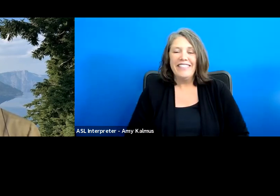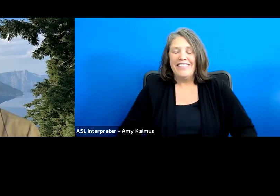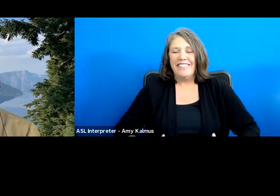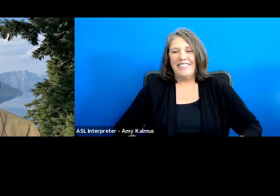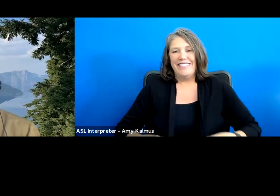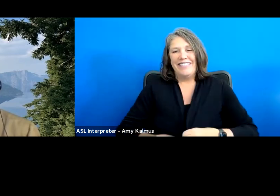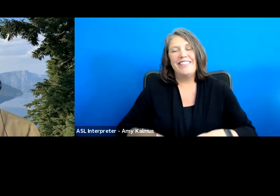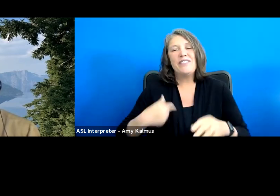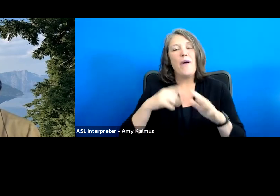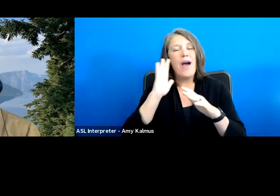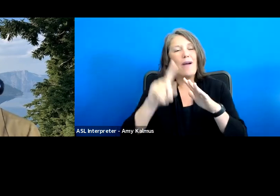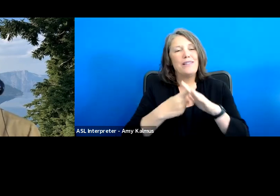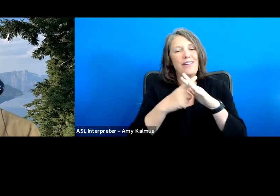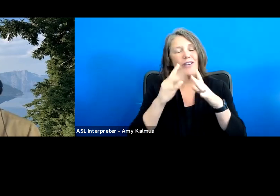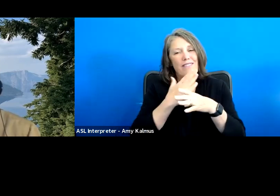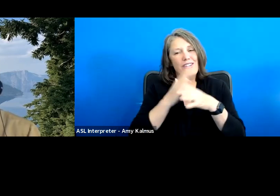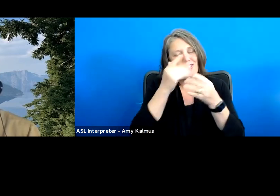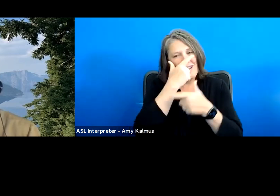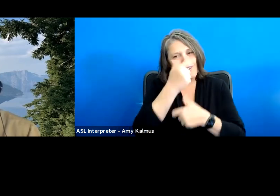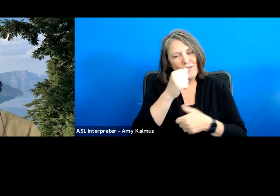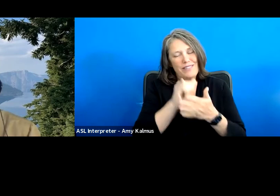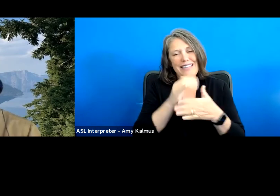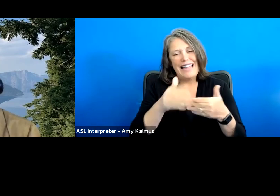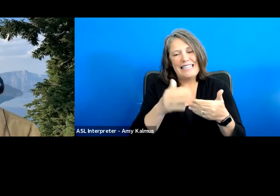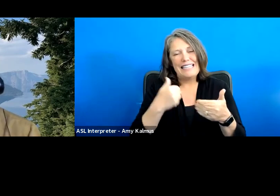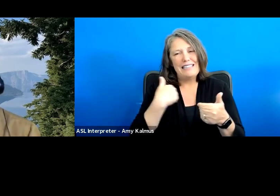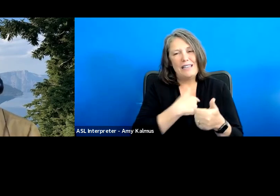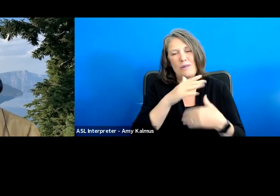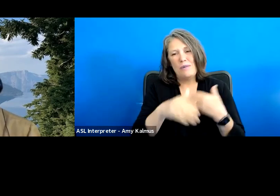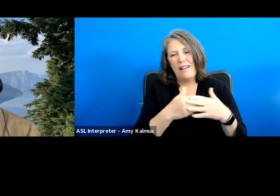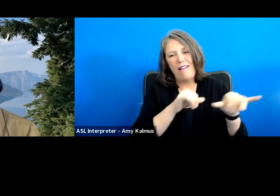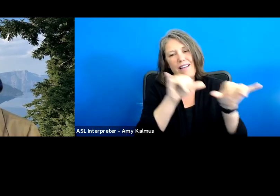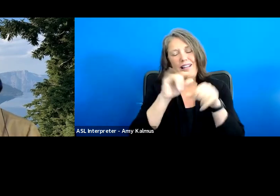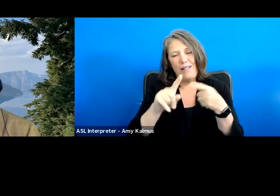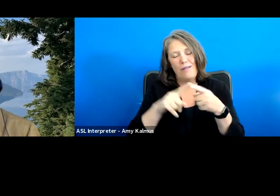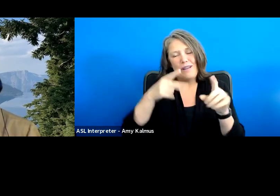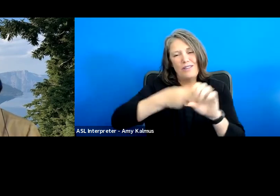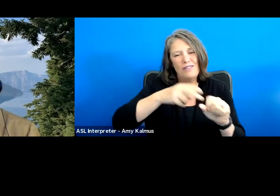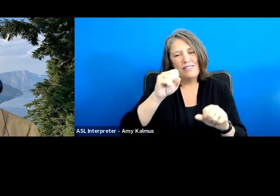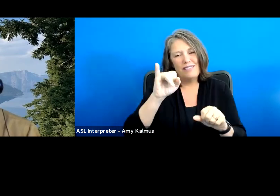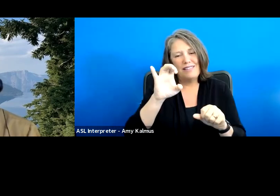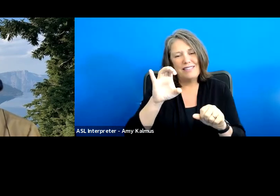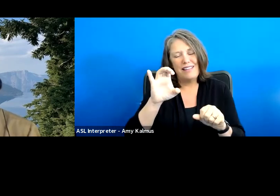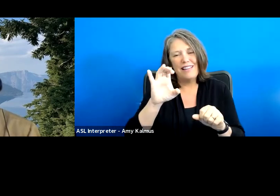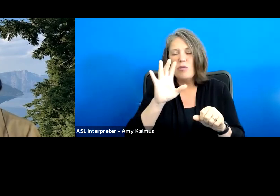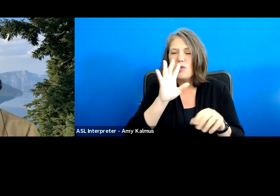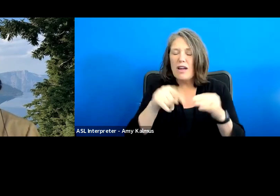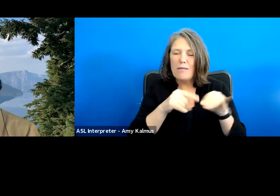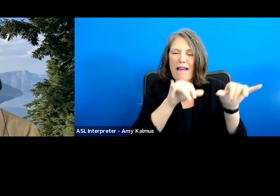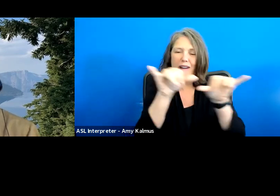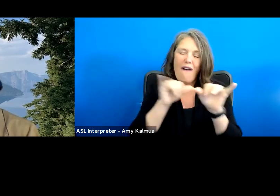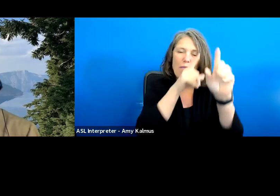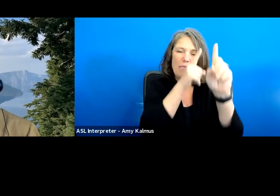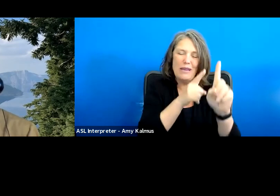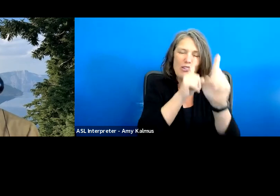So I'll start off with shared interest is easy, right? We're all, when you join the SILC, like we talked about the common mission, those